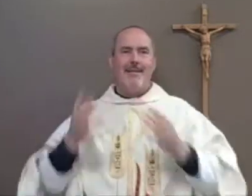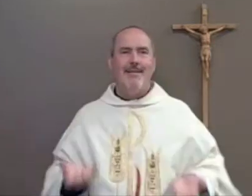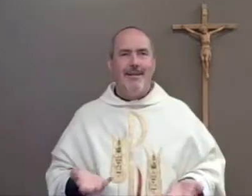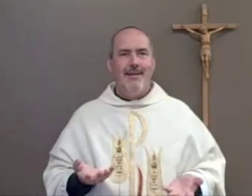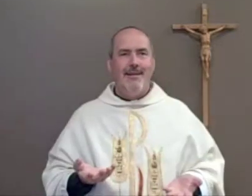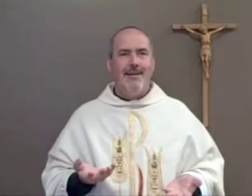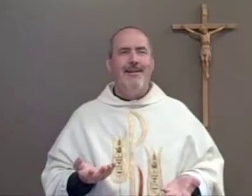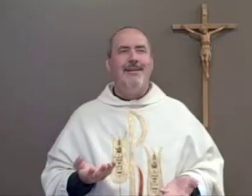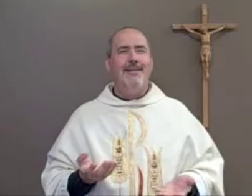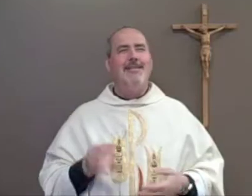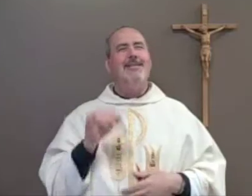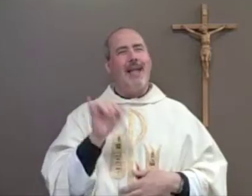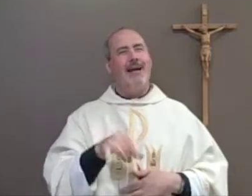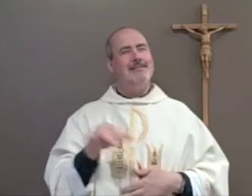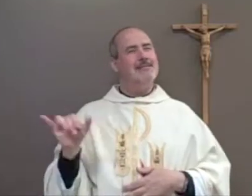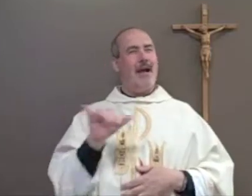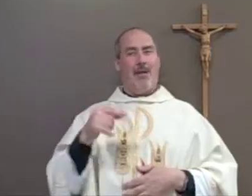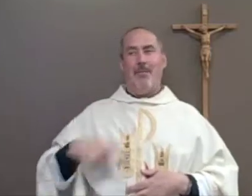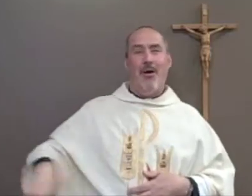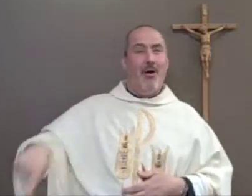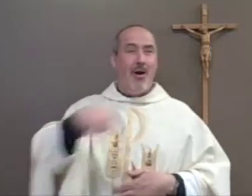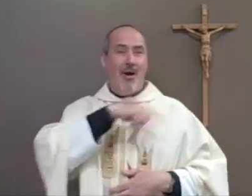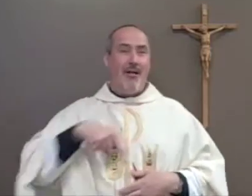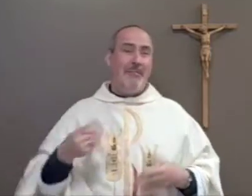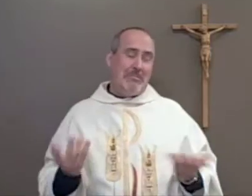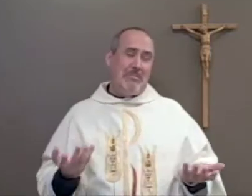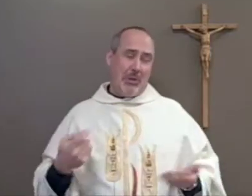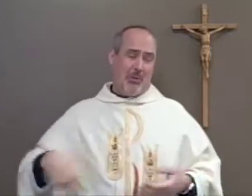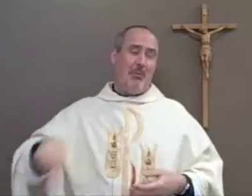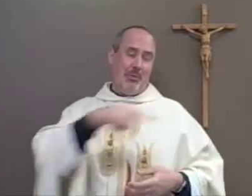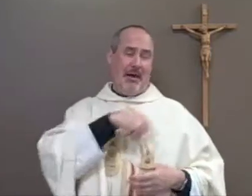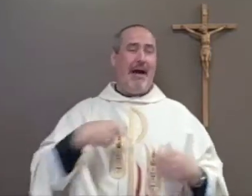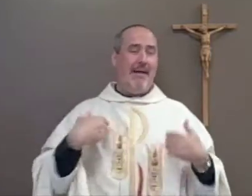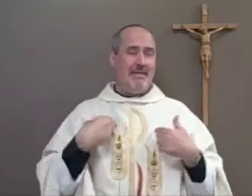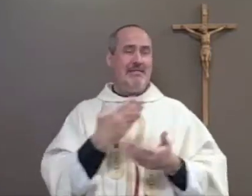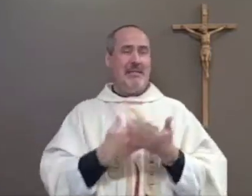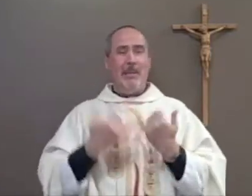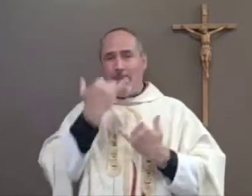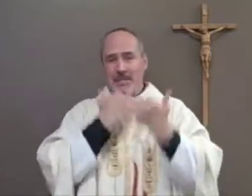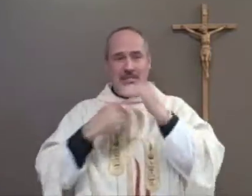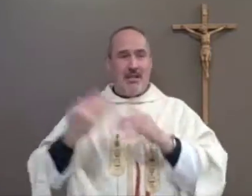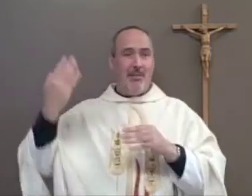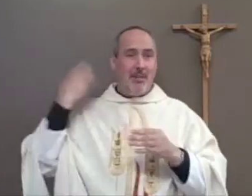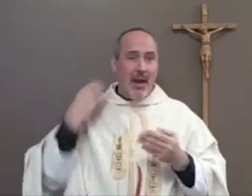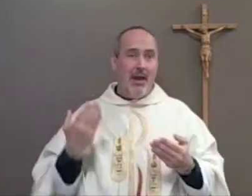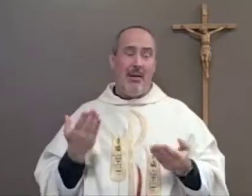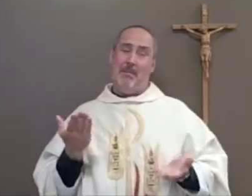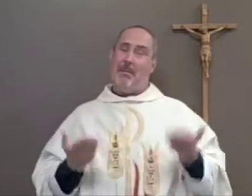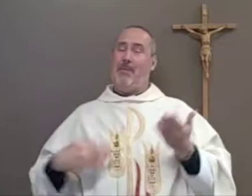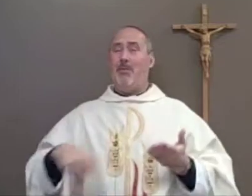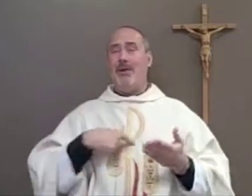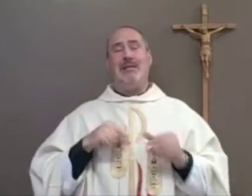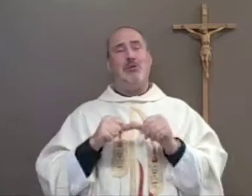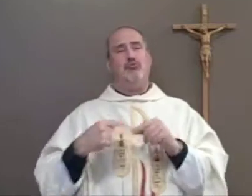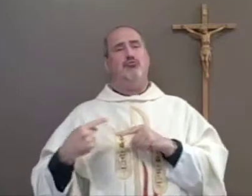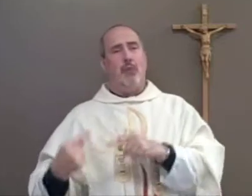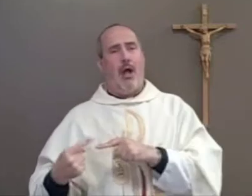the kingdom of heaven. And it's the same with all of us. We all sin, we all make mistakes, we've all done bad things